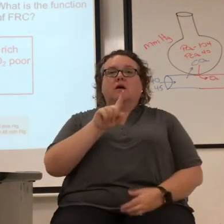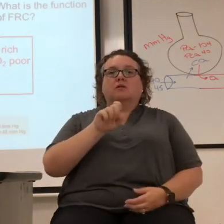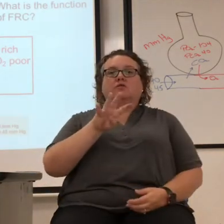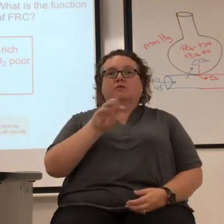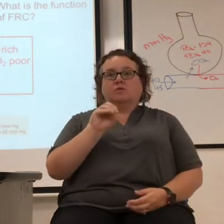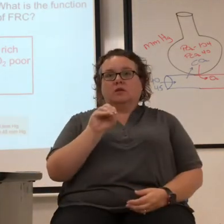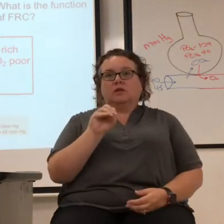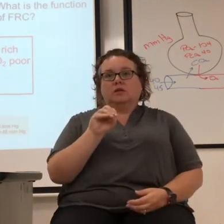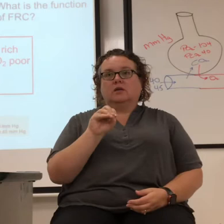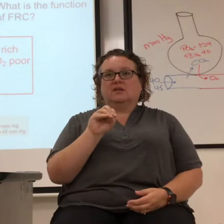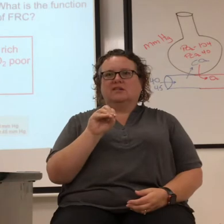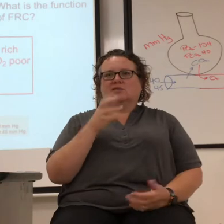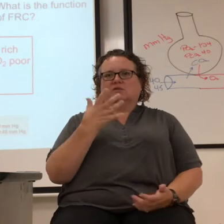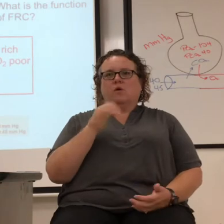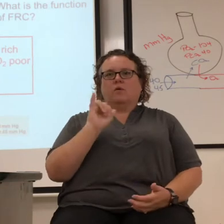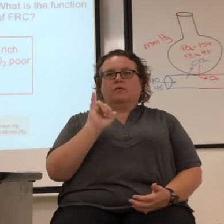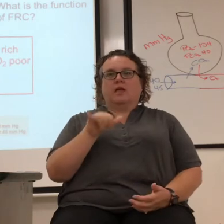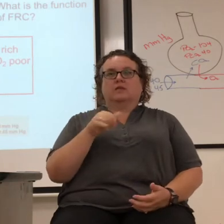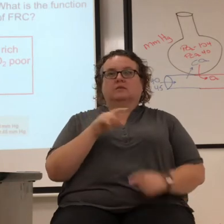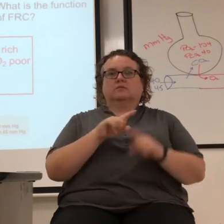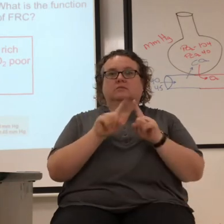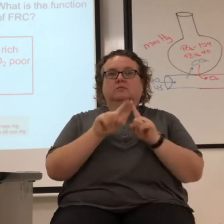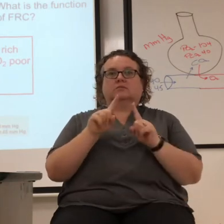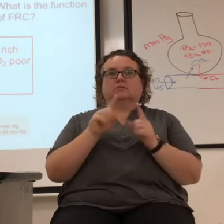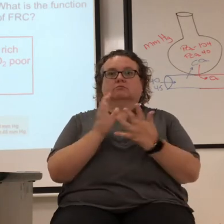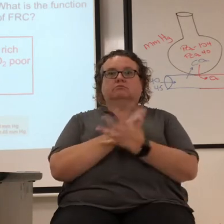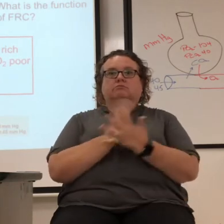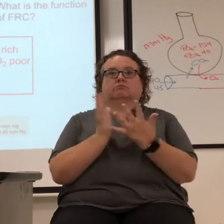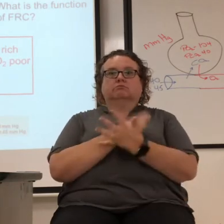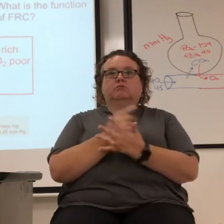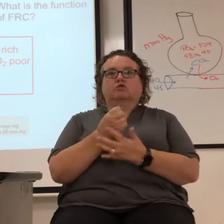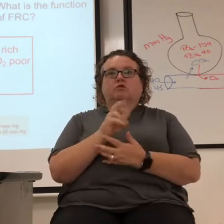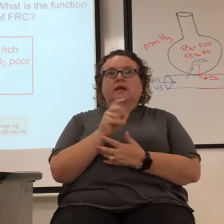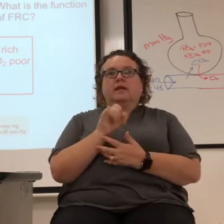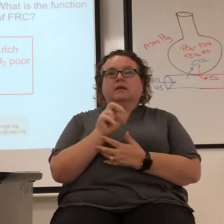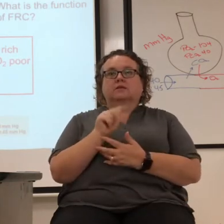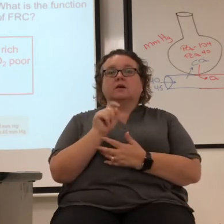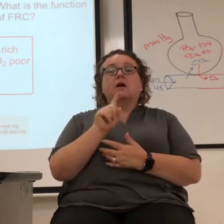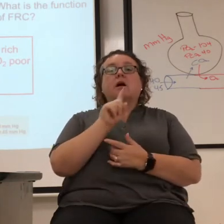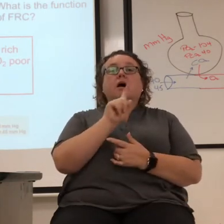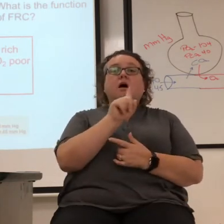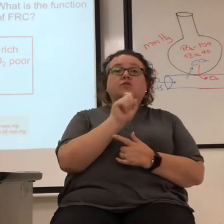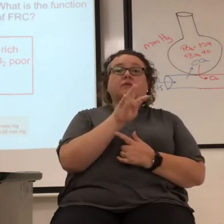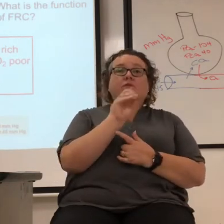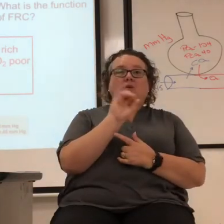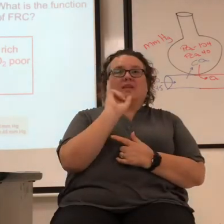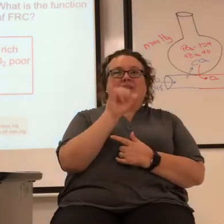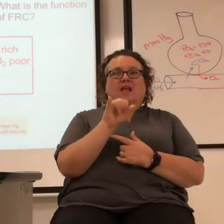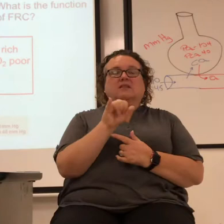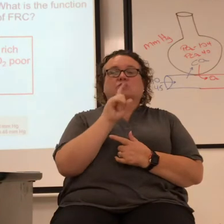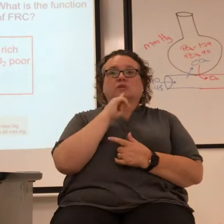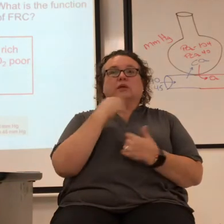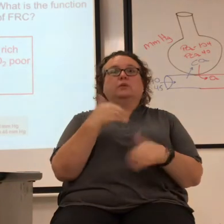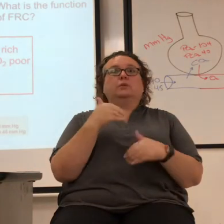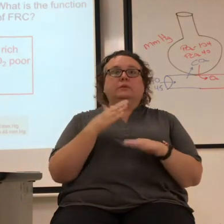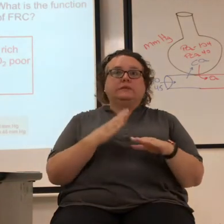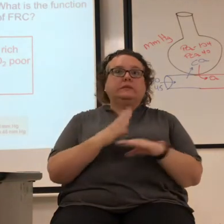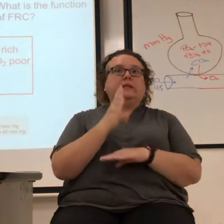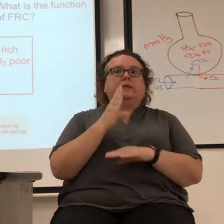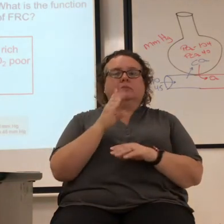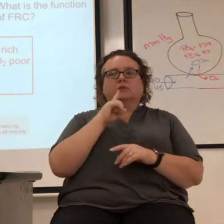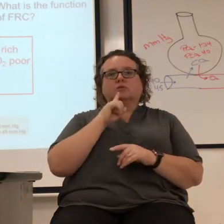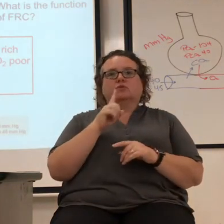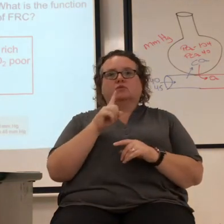Right, and so let's look at the gradients here. 100 to 40, that's a steep gradient to drop off